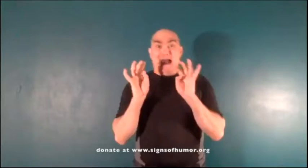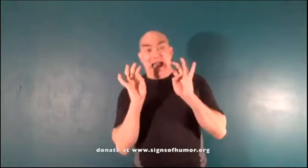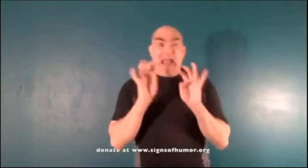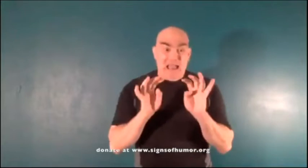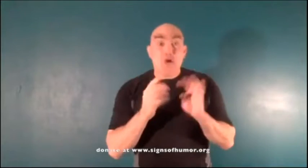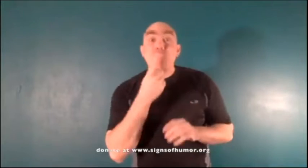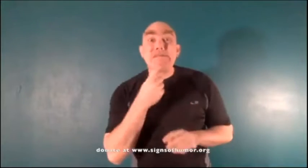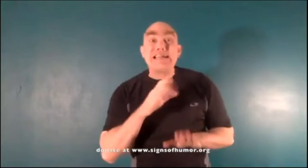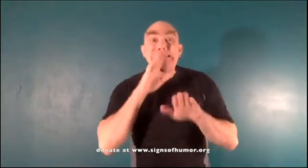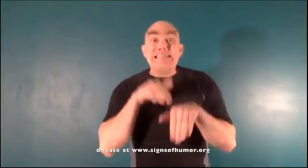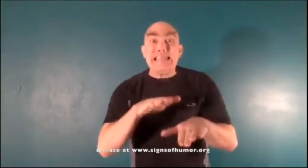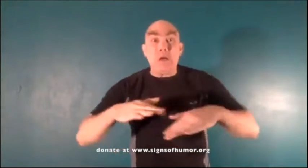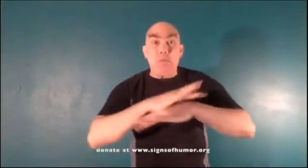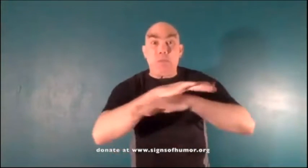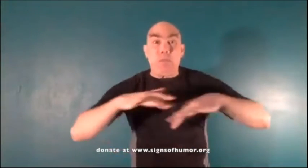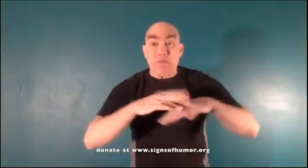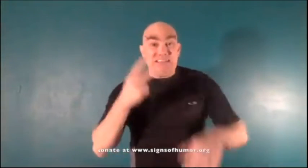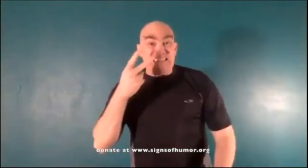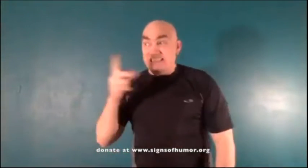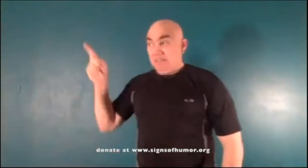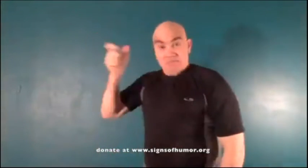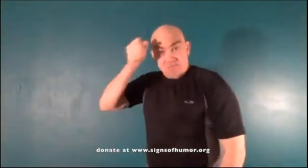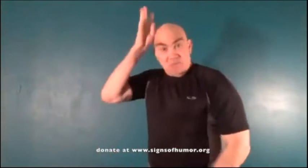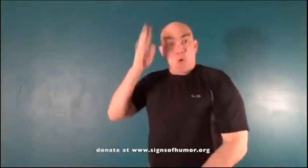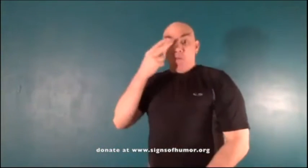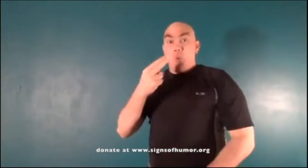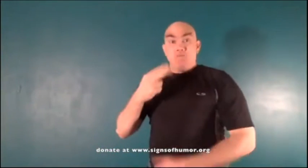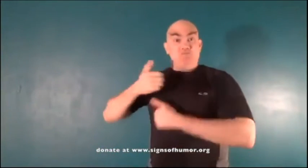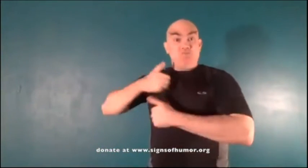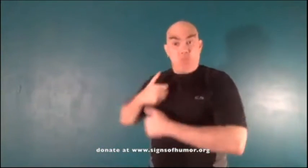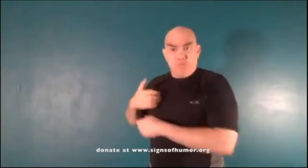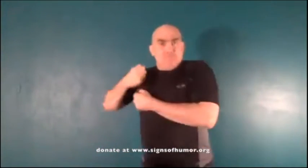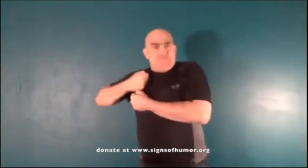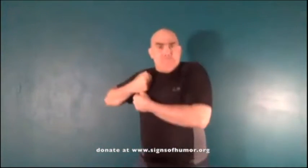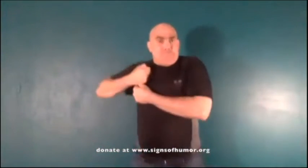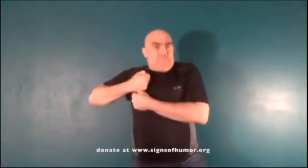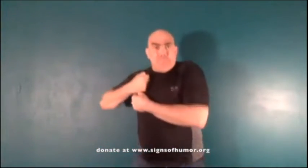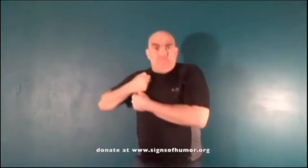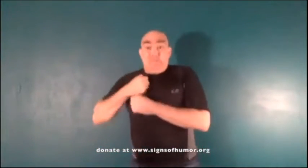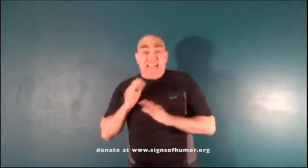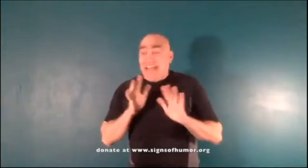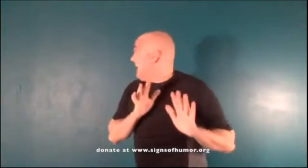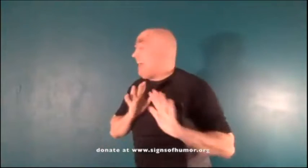escaping from the Exodus, gets to the river, the Roman army is coming after